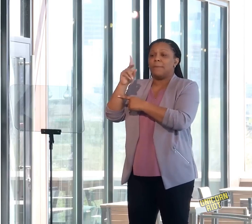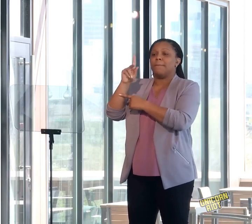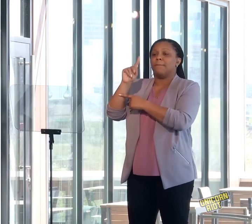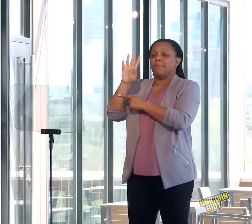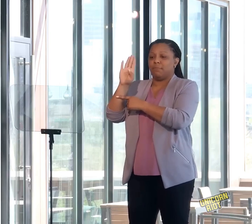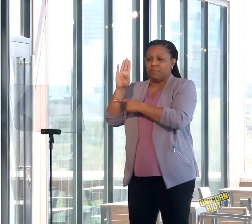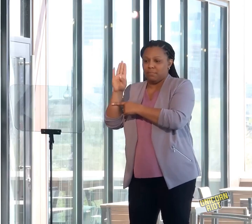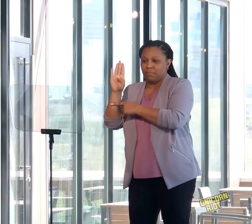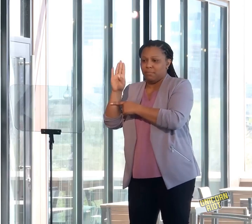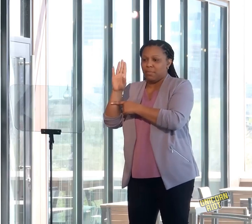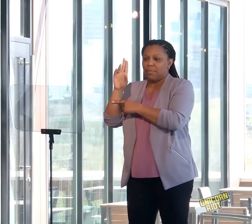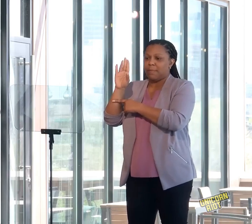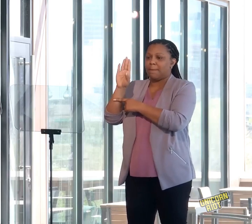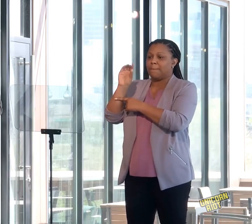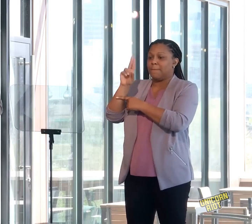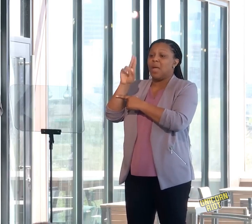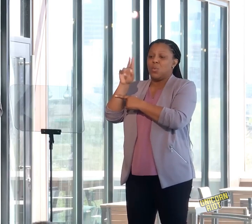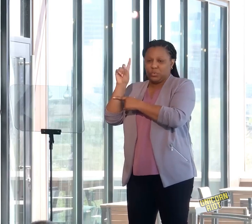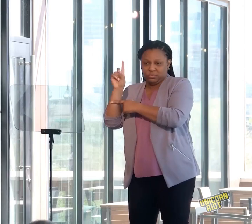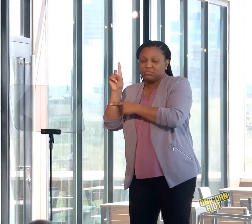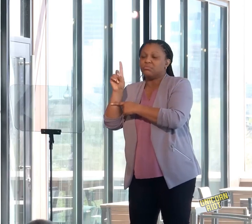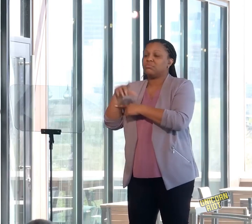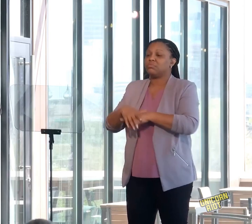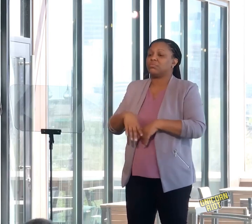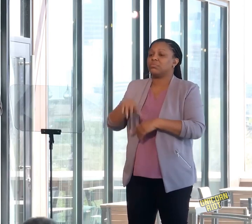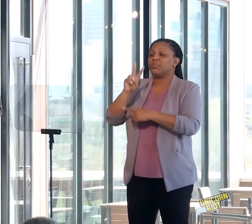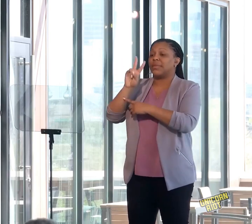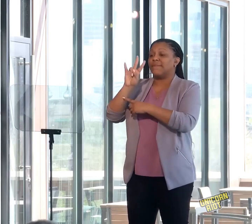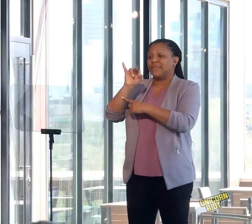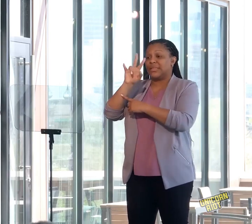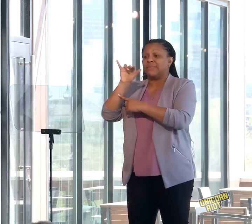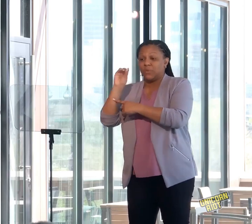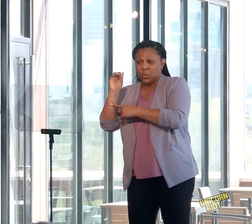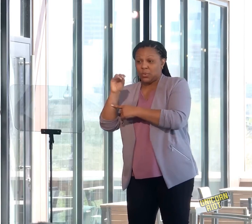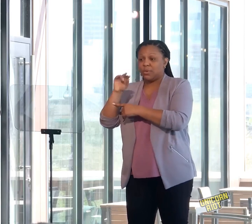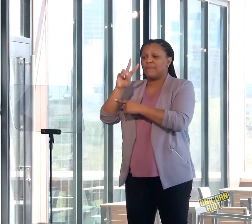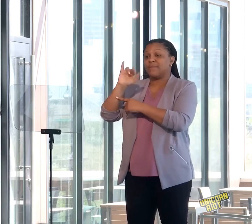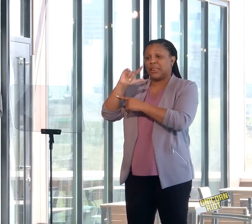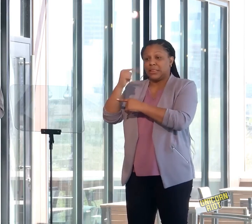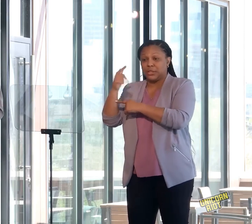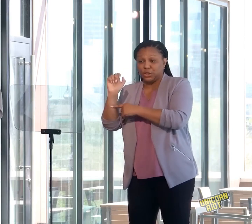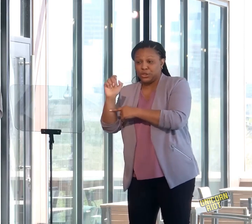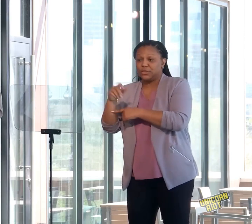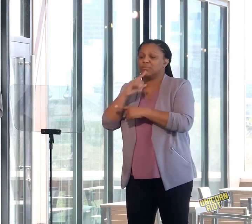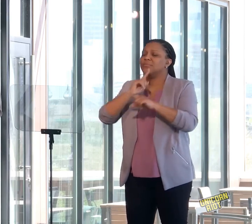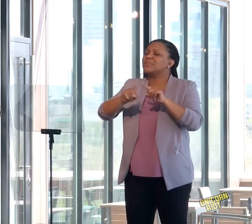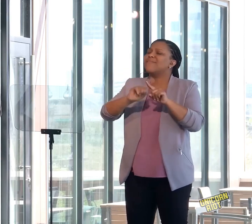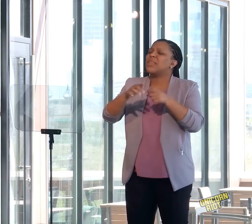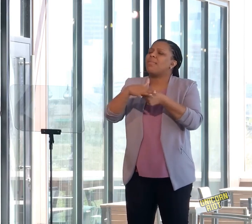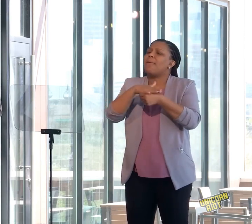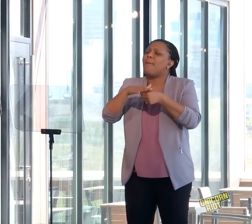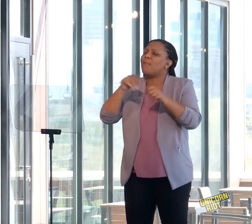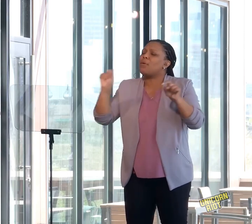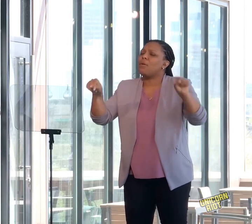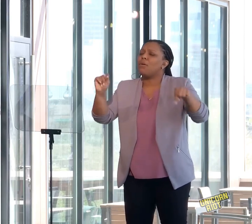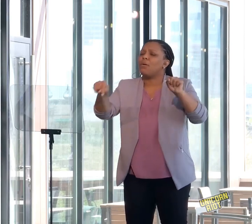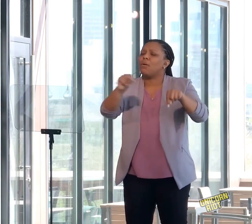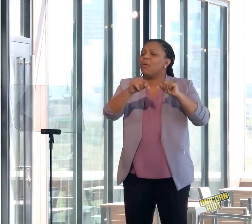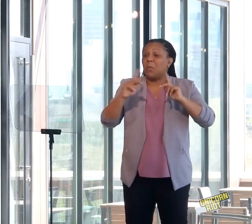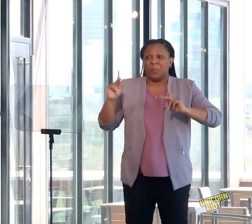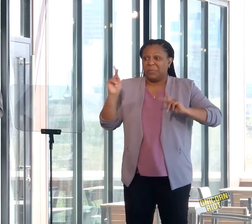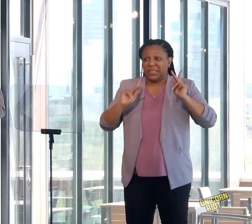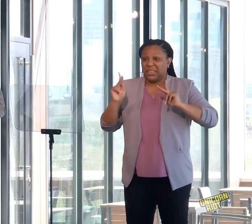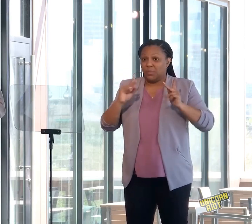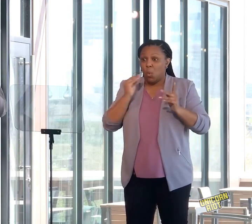that needed help. These investments are working. They are nation-leading. People around the state and around the country are looking